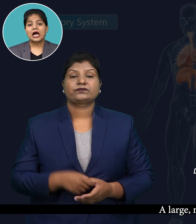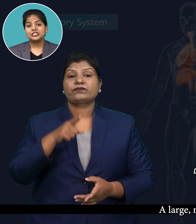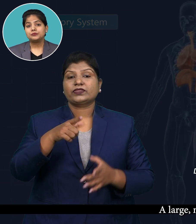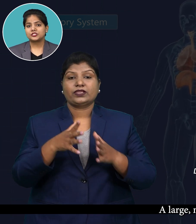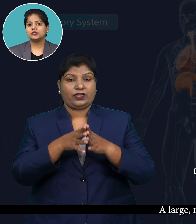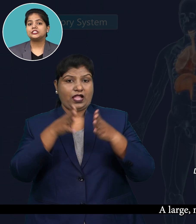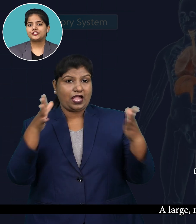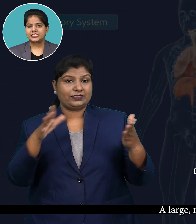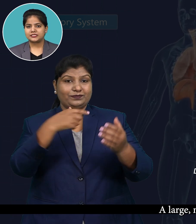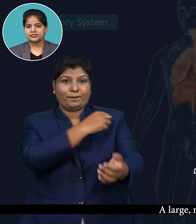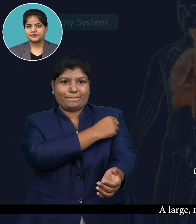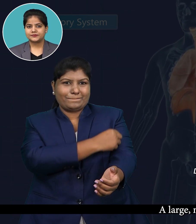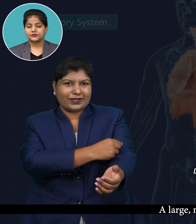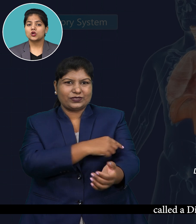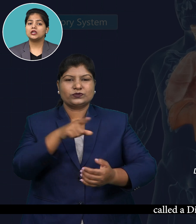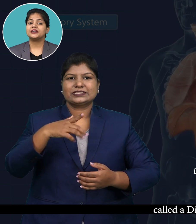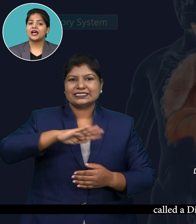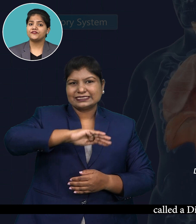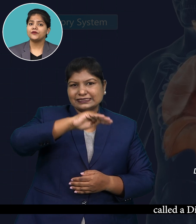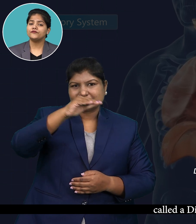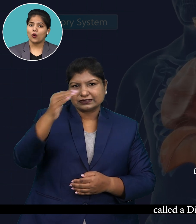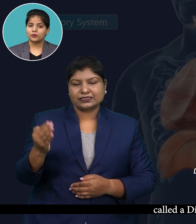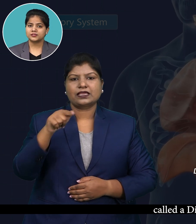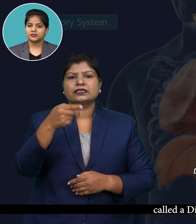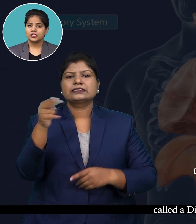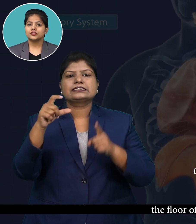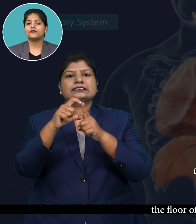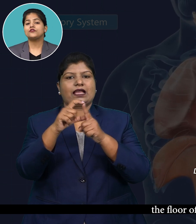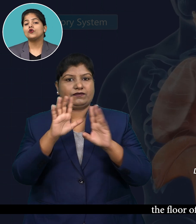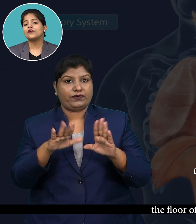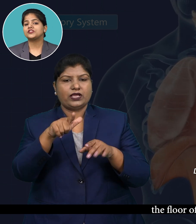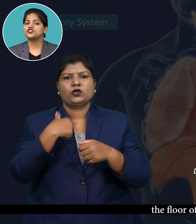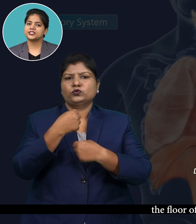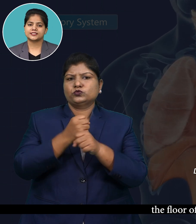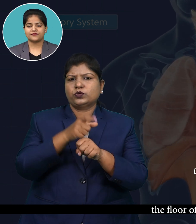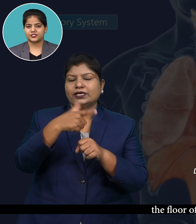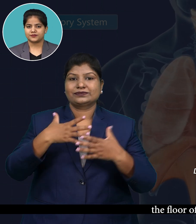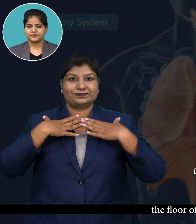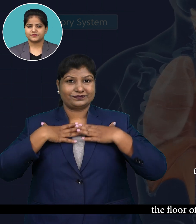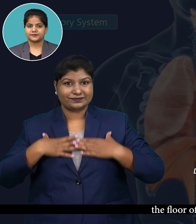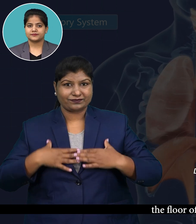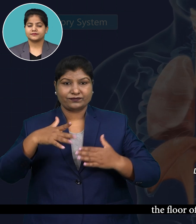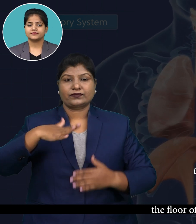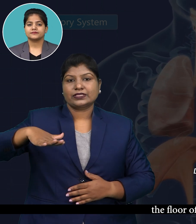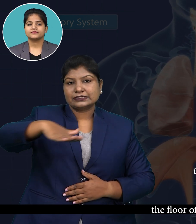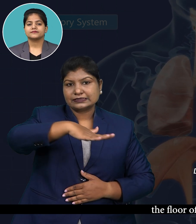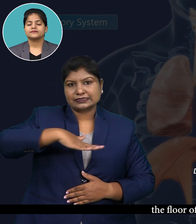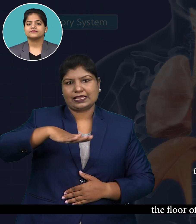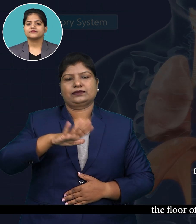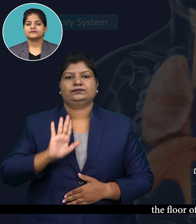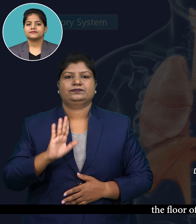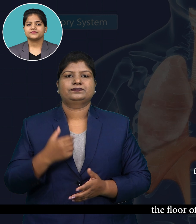A large muscular sheet called a diaphragm forms the floor of the chest cavity.